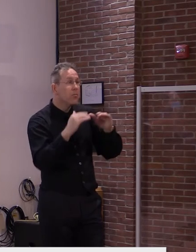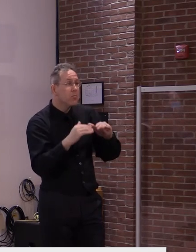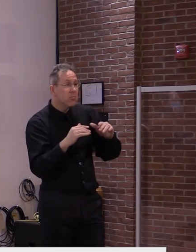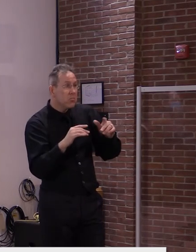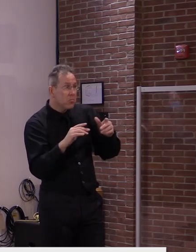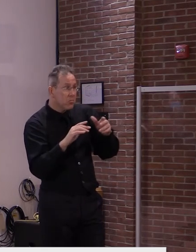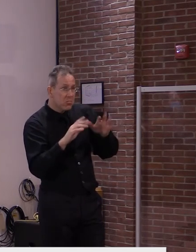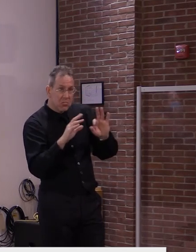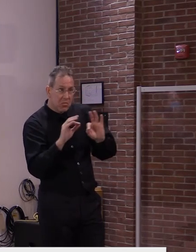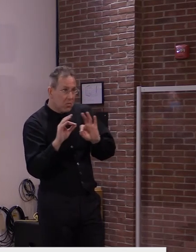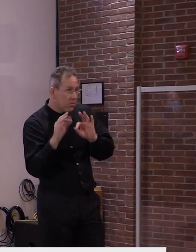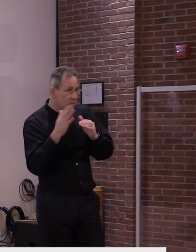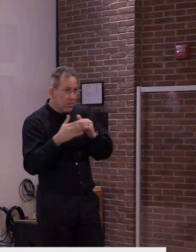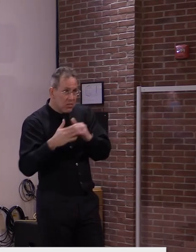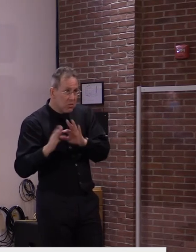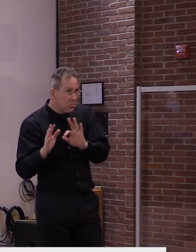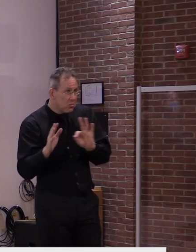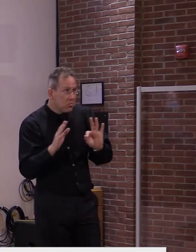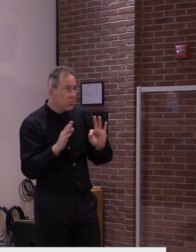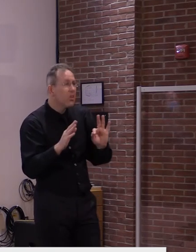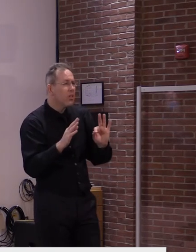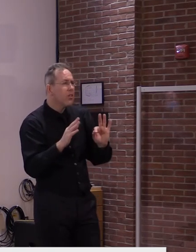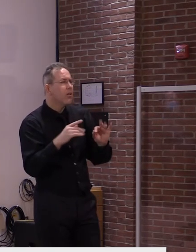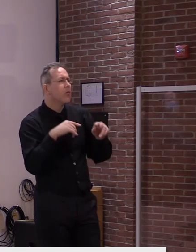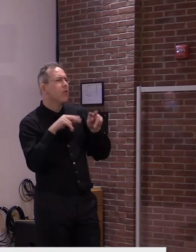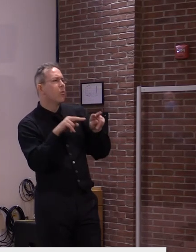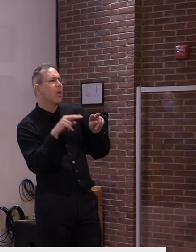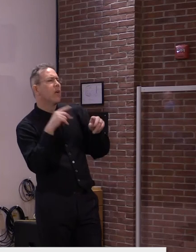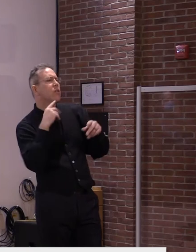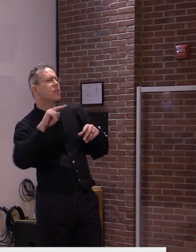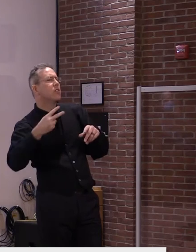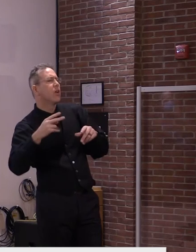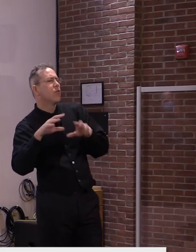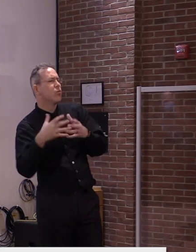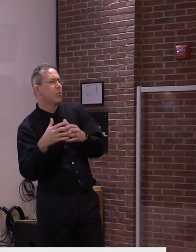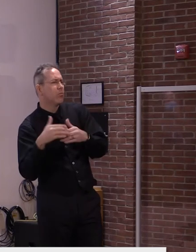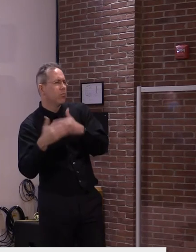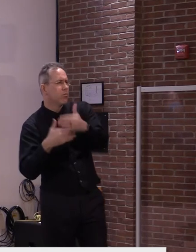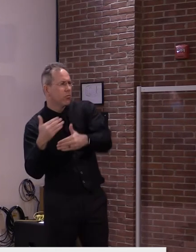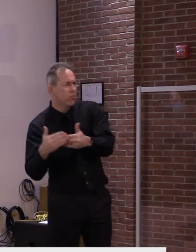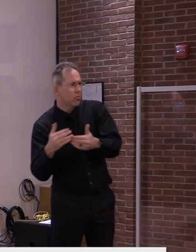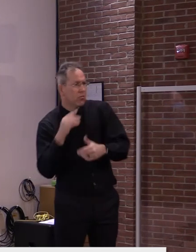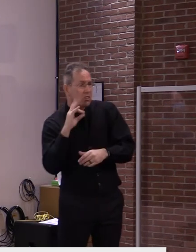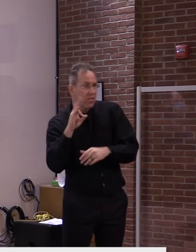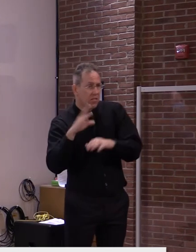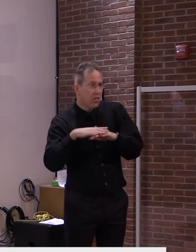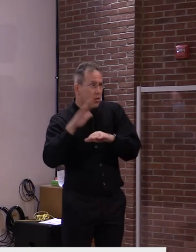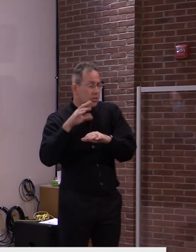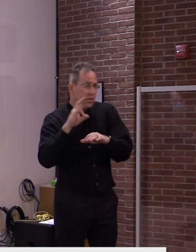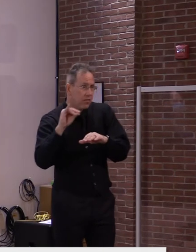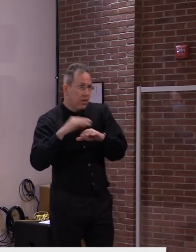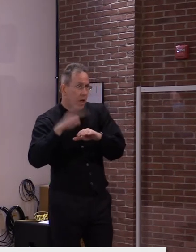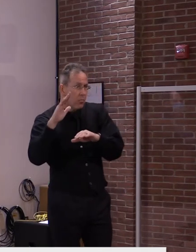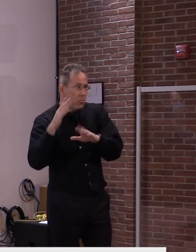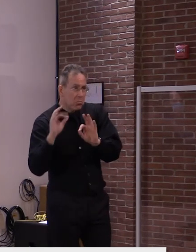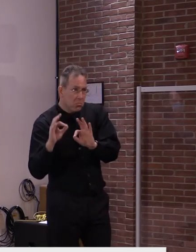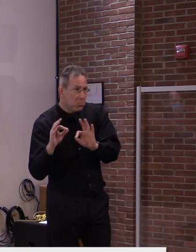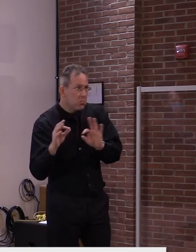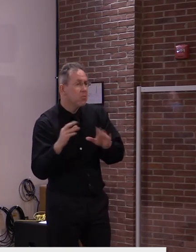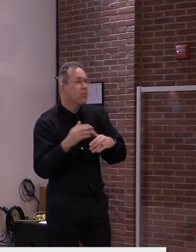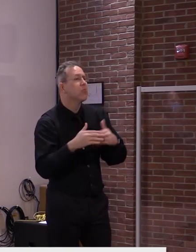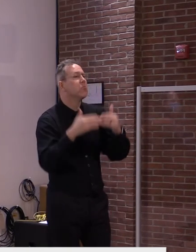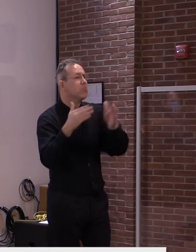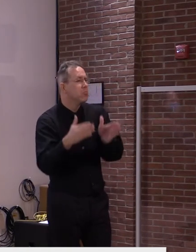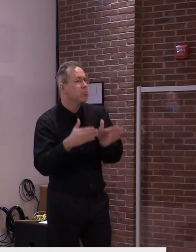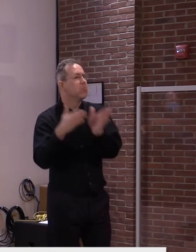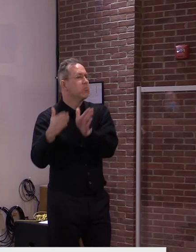We will have people giving second dose, but we won't have any more people giving first dose. And we do have a reserve. I don't want to